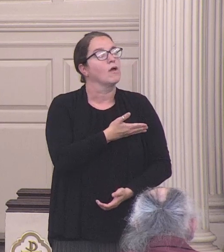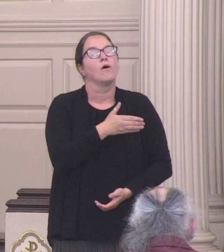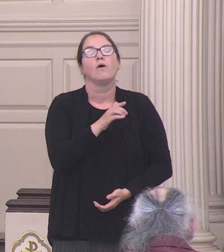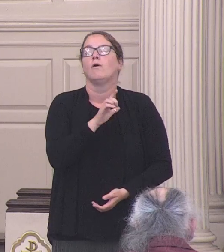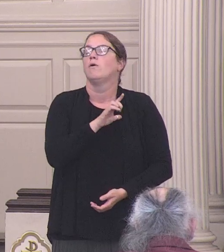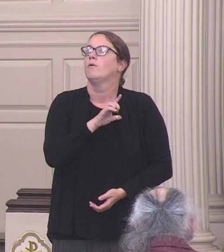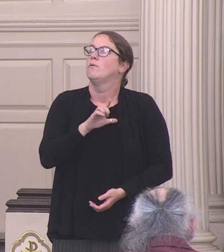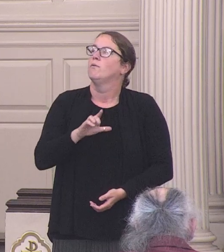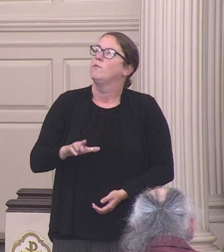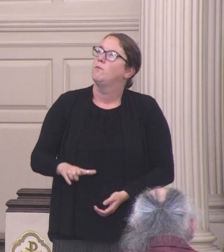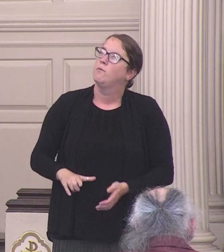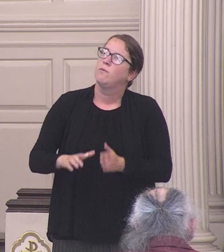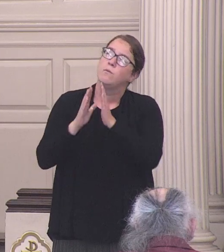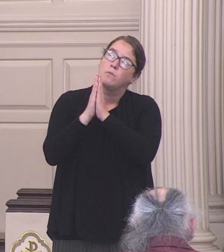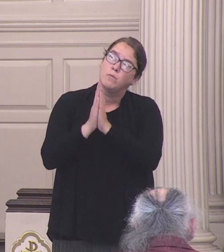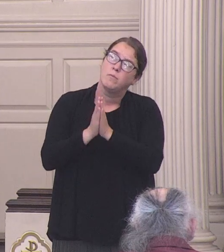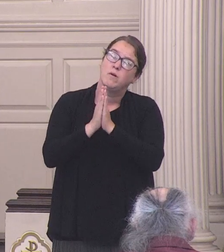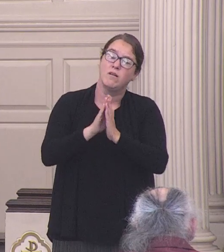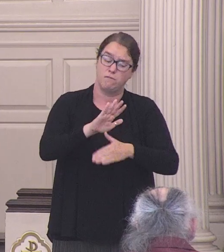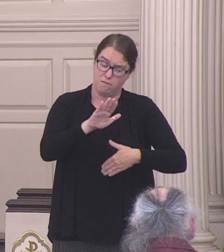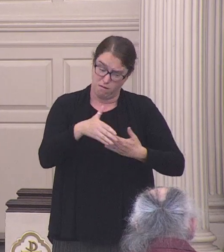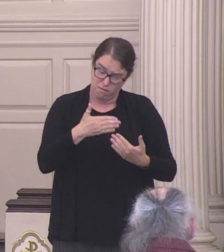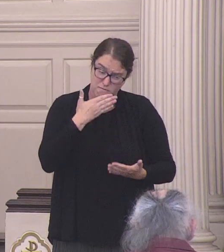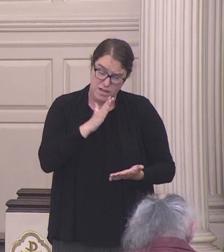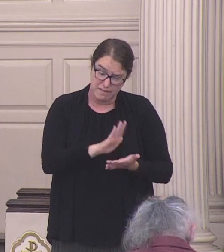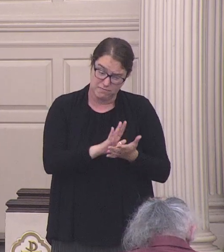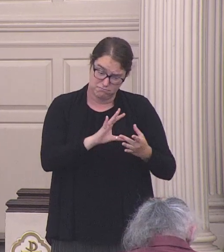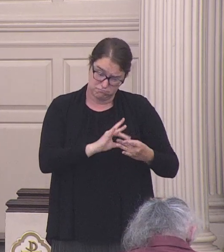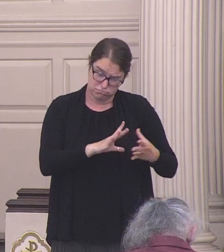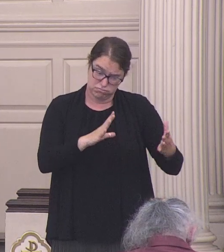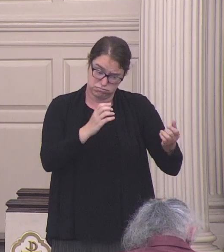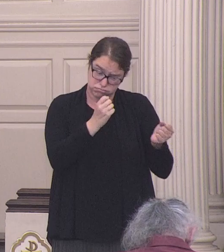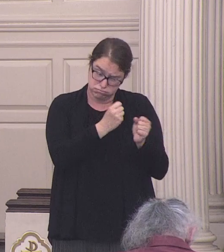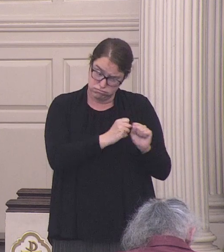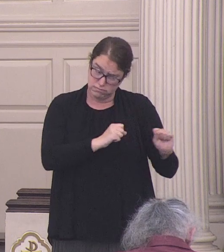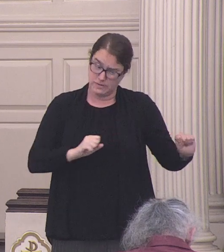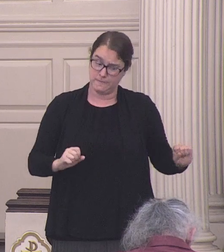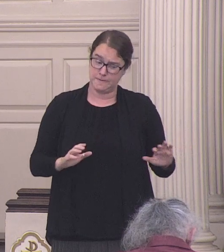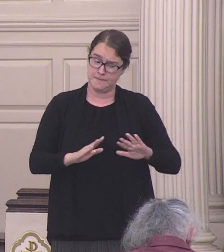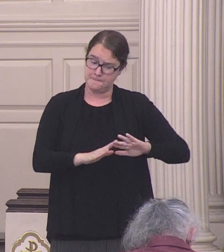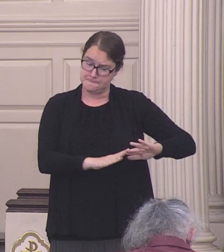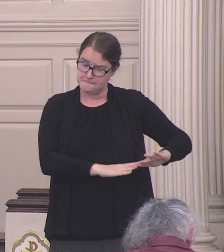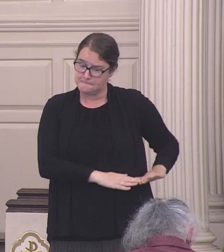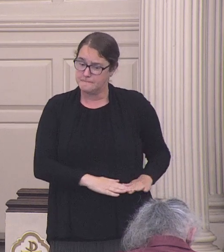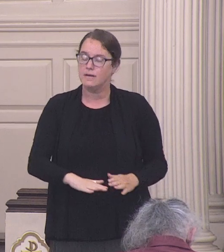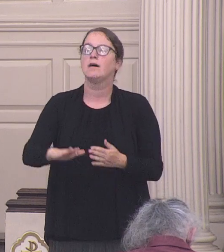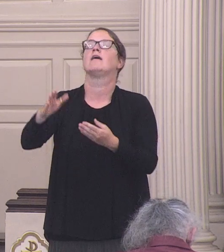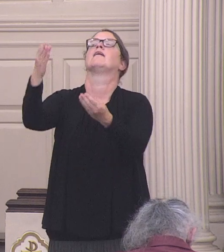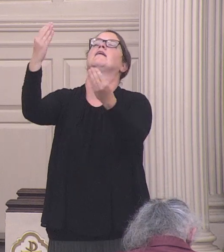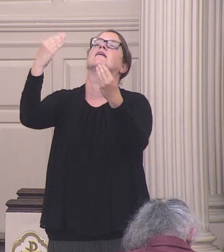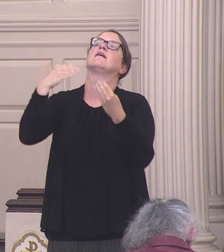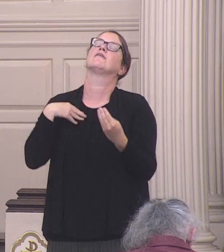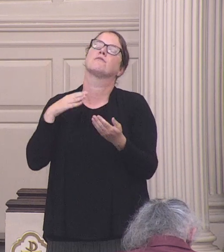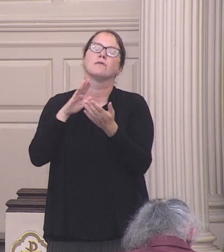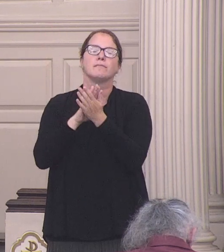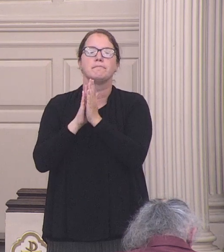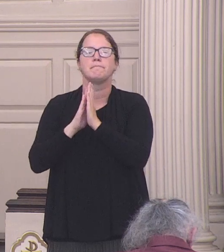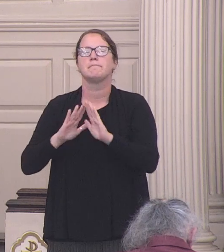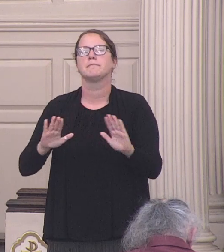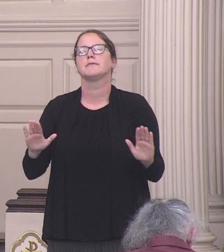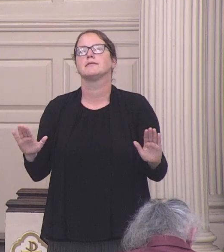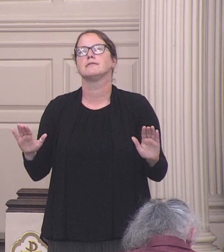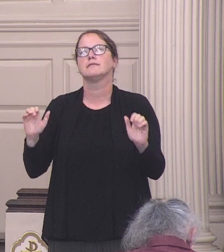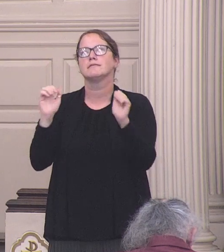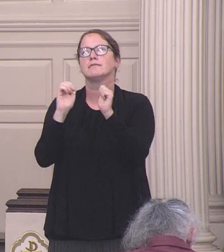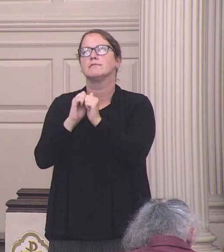Deliver us, Lord, we pray, from every evil. Graciously grant peace in our days, that by the help of